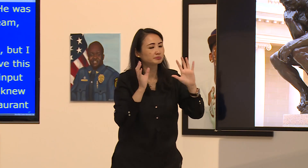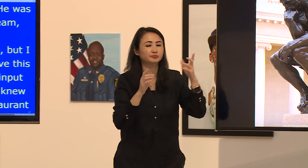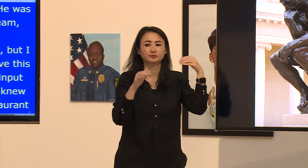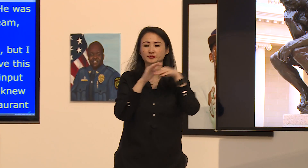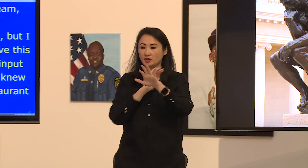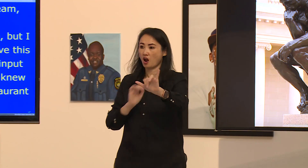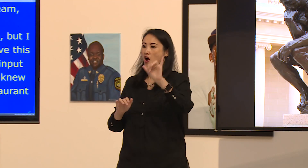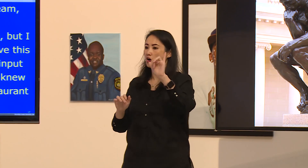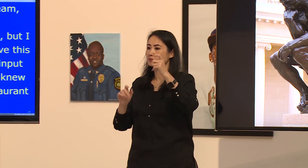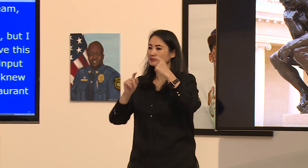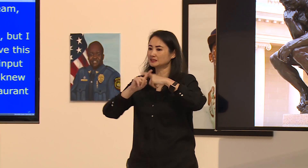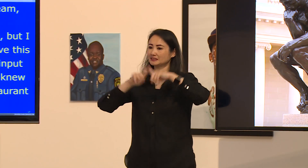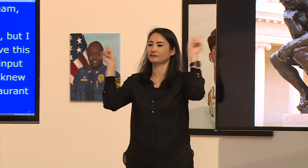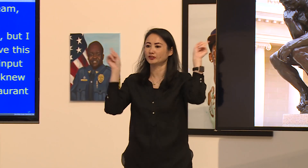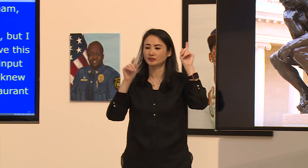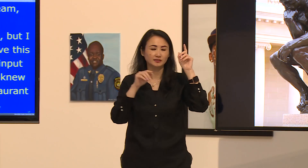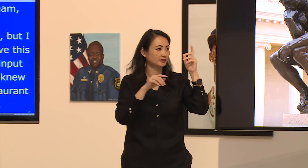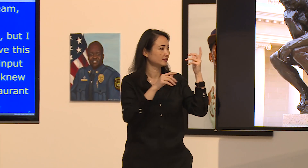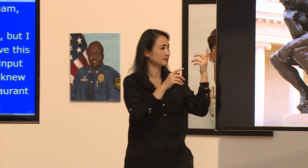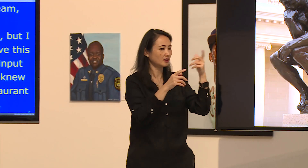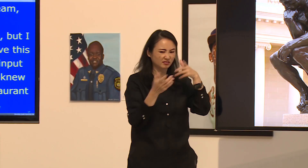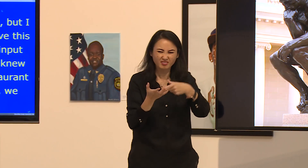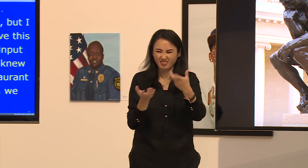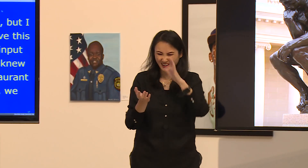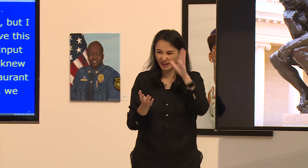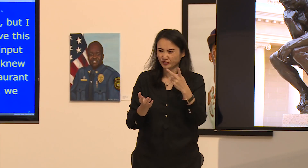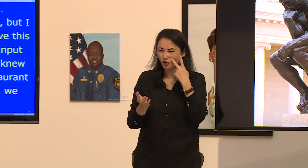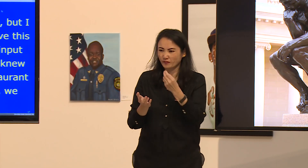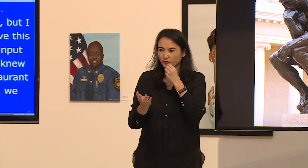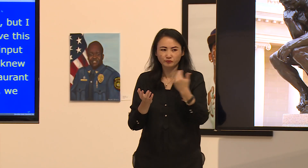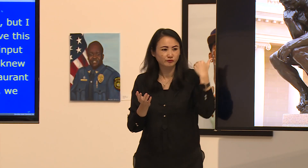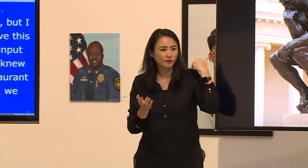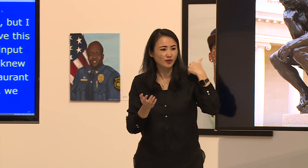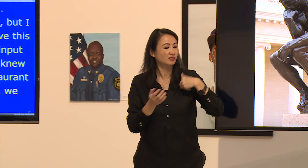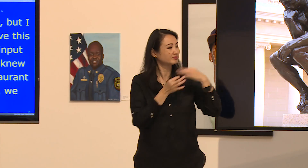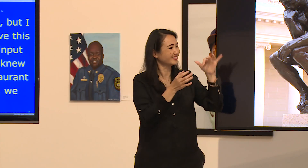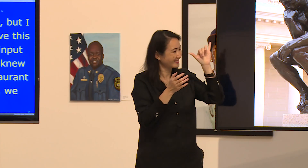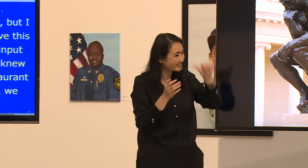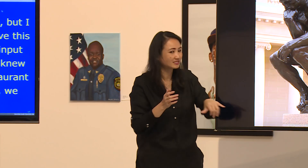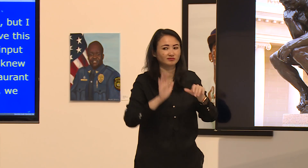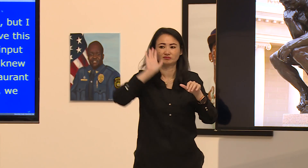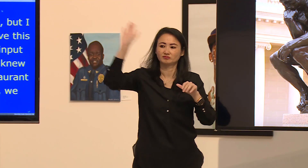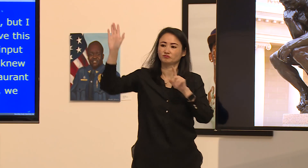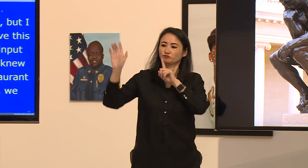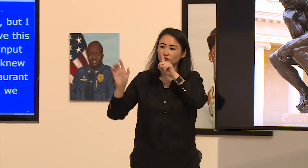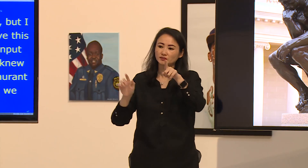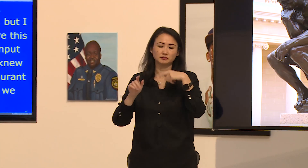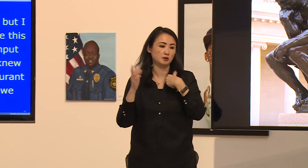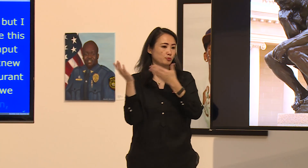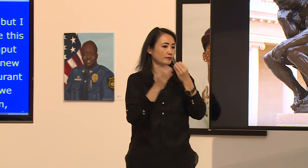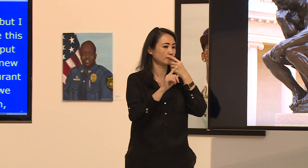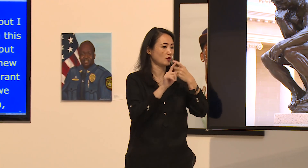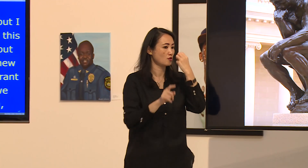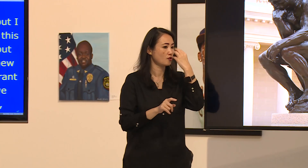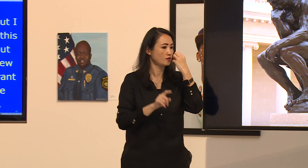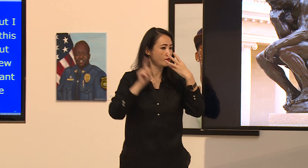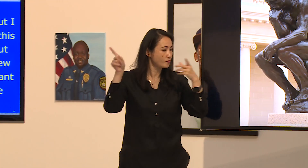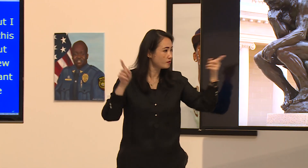Fran, and we thought, okay, this is a little bit different from previous experience with the restaurant that we had with the family tradition, specifically with